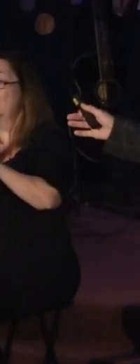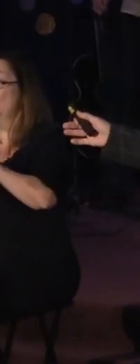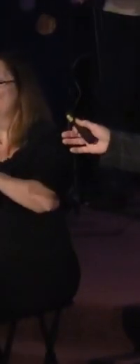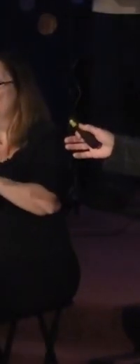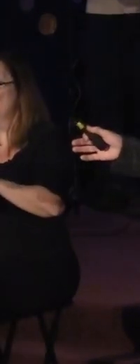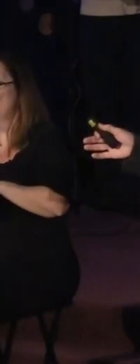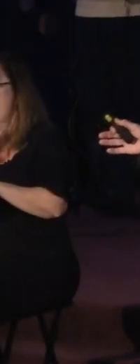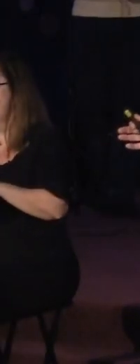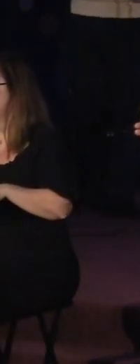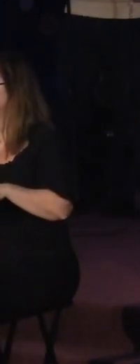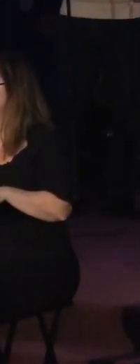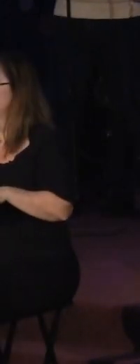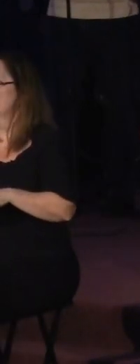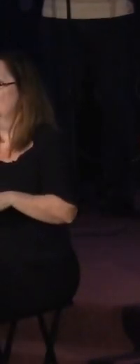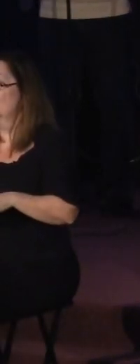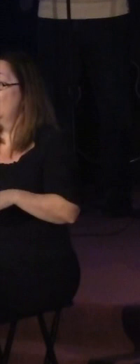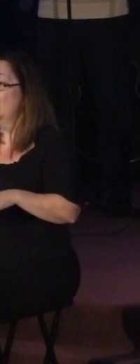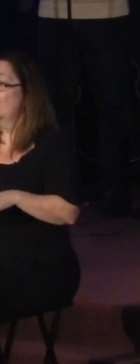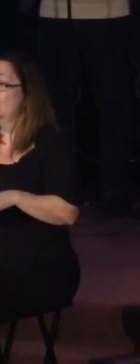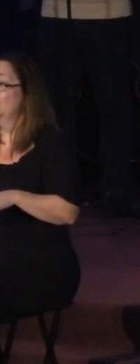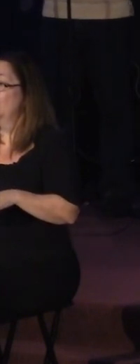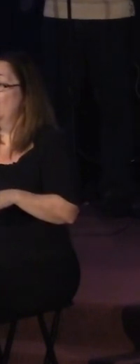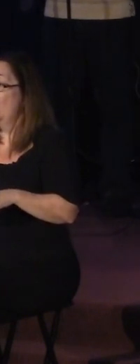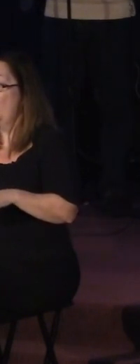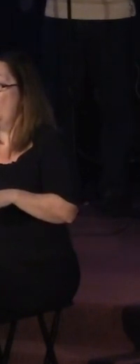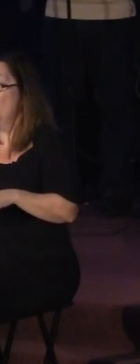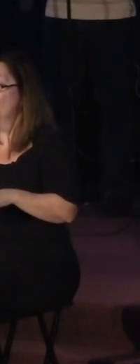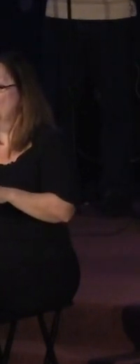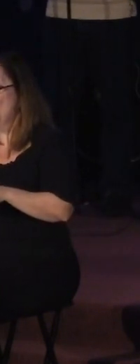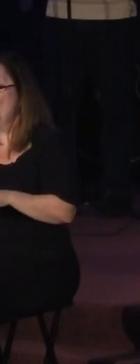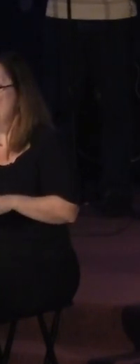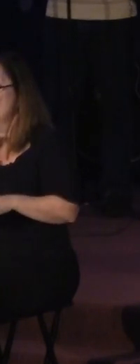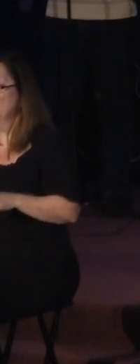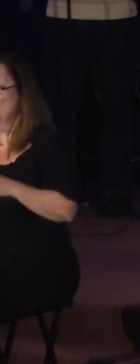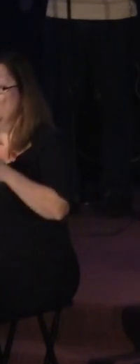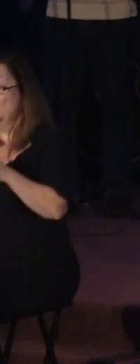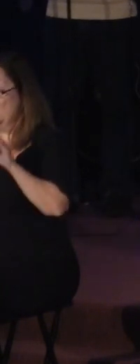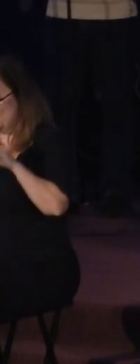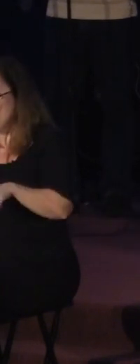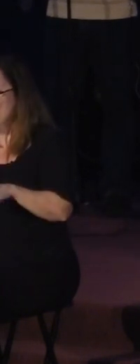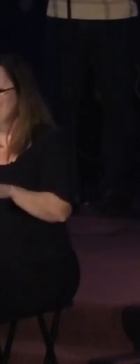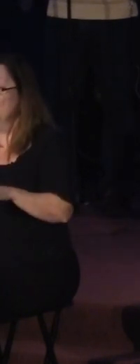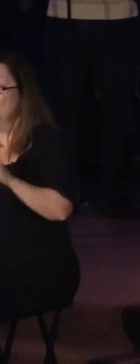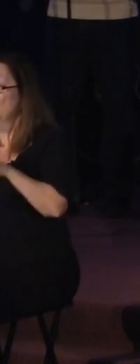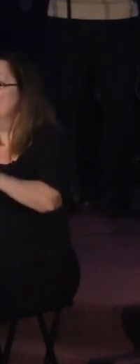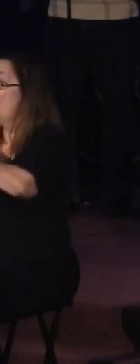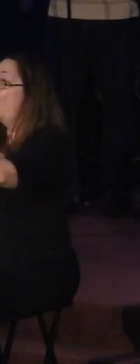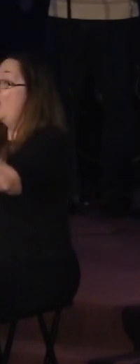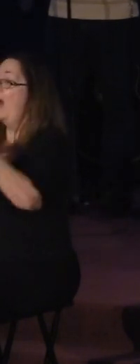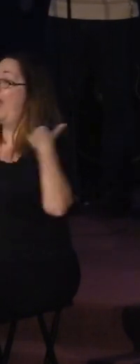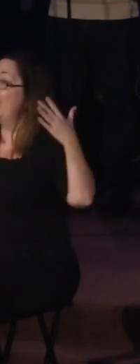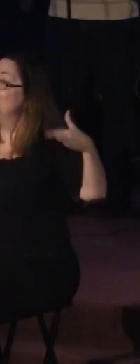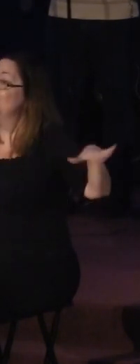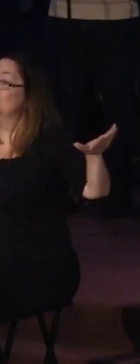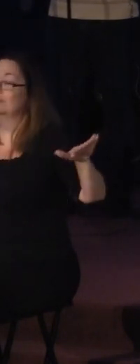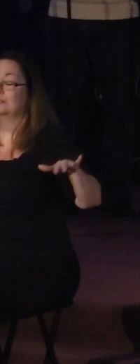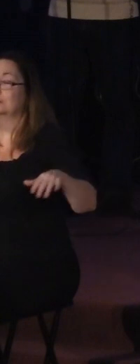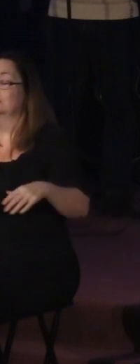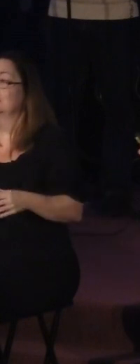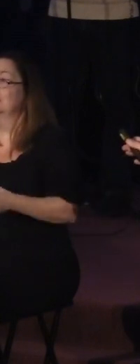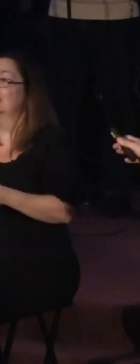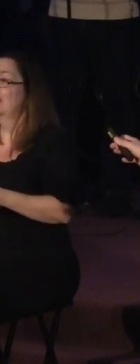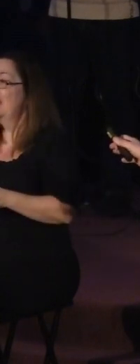Calvary. He did not come down when he could have come down, or he could have called a legion of angels, which always makes me laugh.